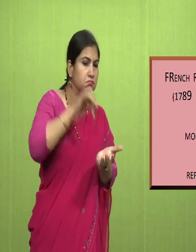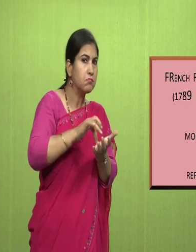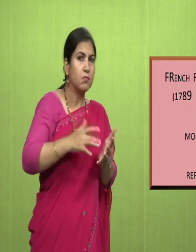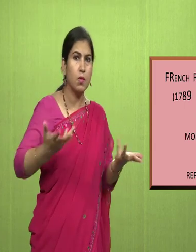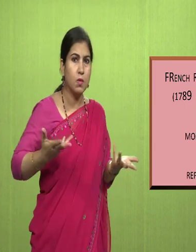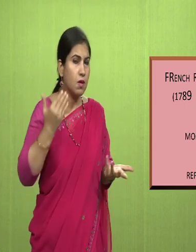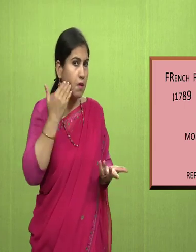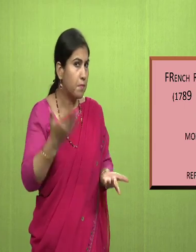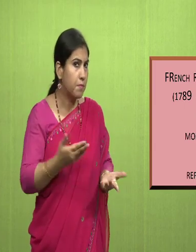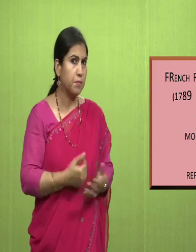place.